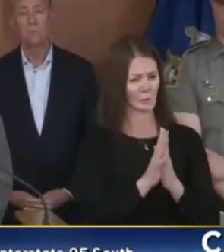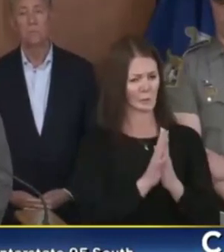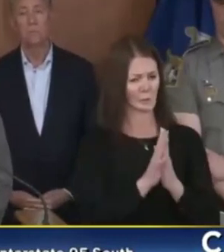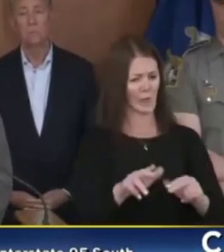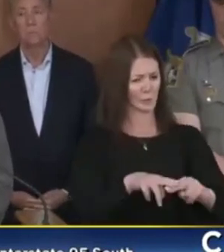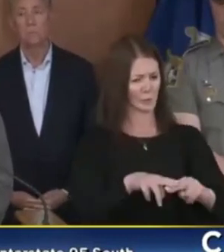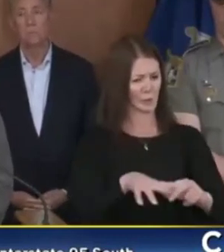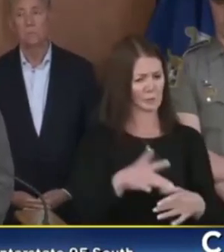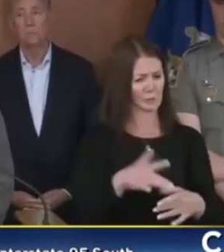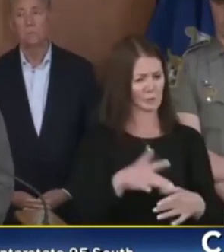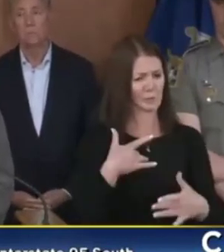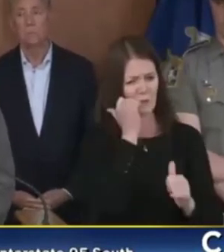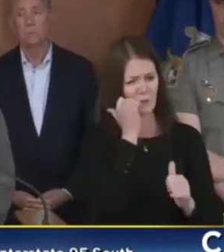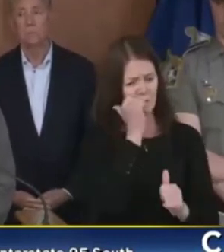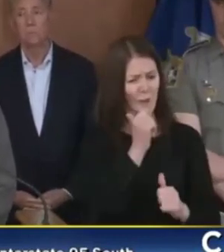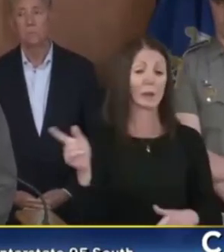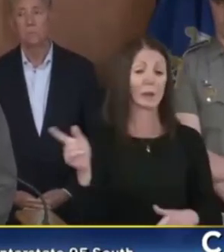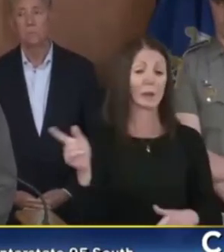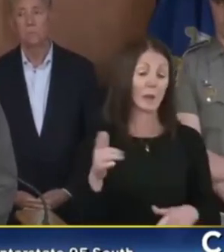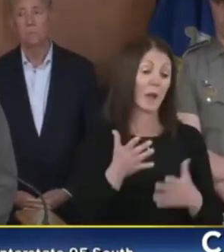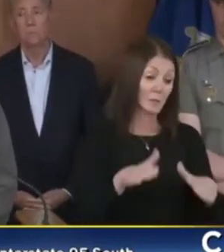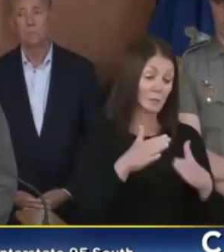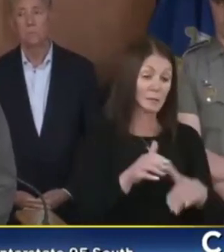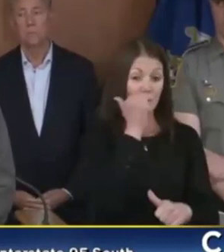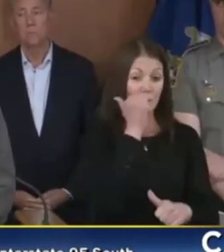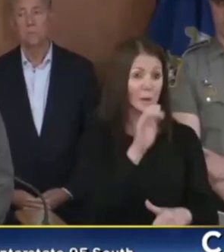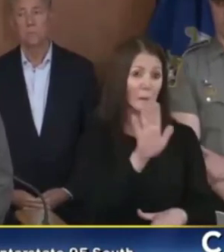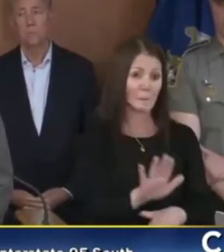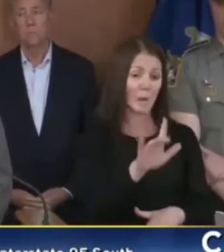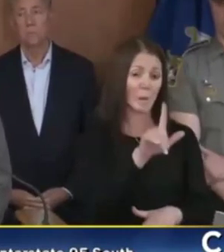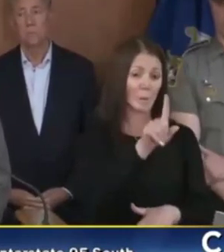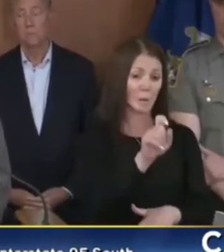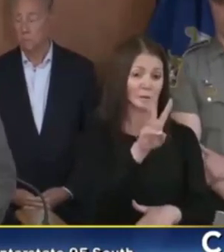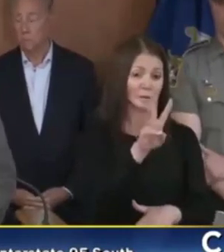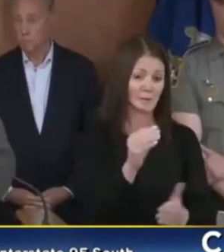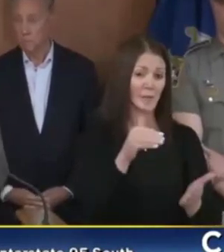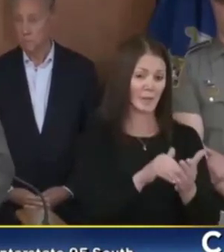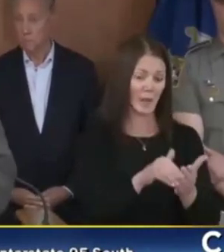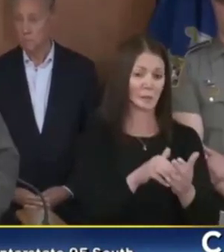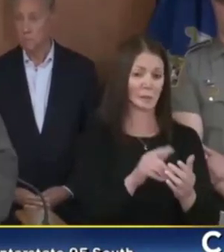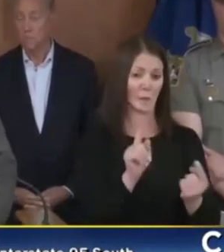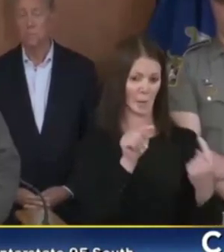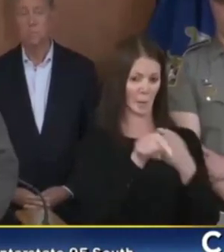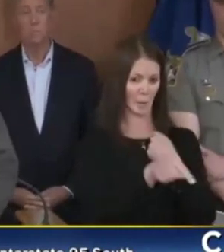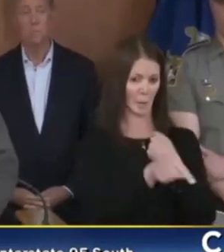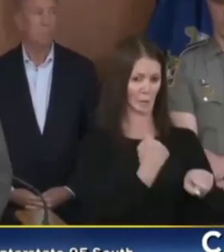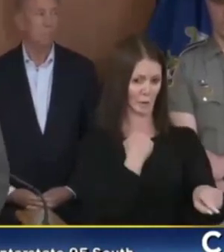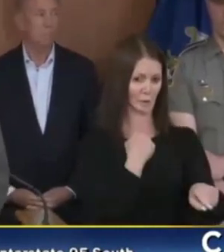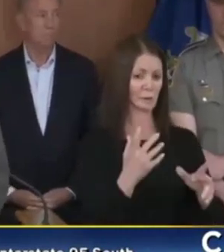part of 95. Average daily traffic volume through there is about 160,000 both directions combined.